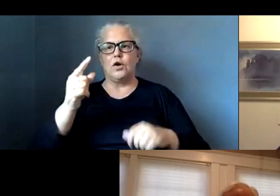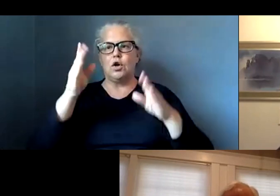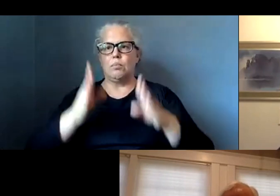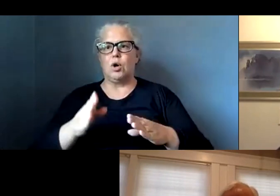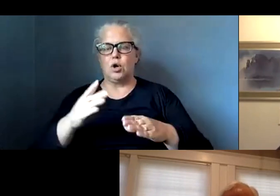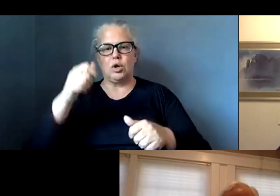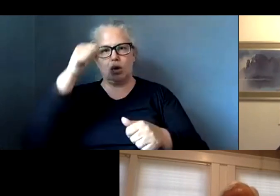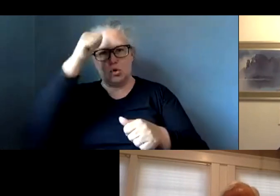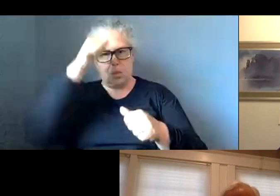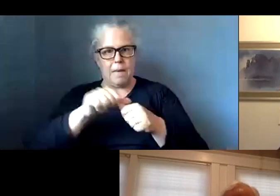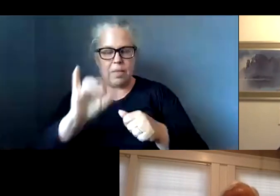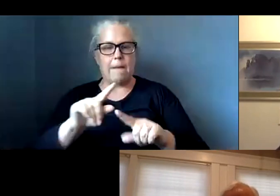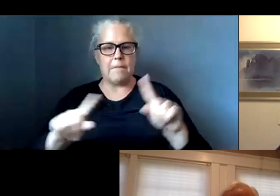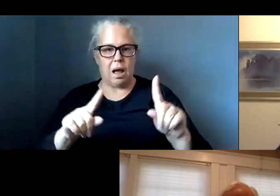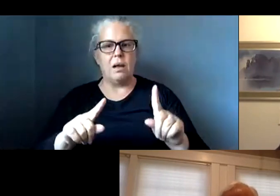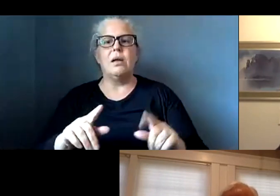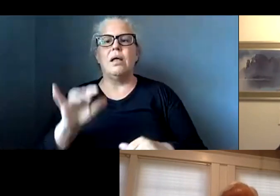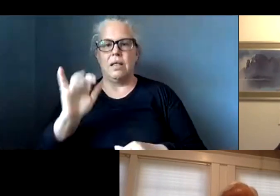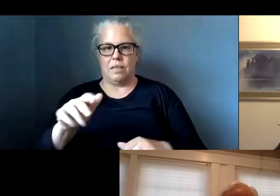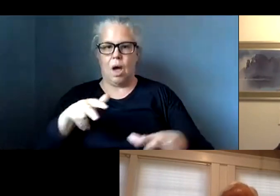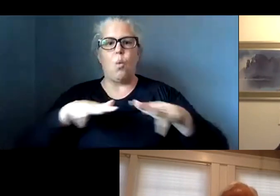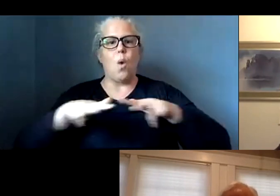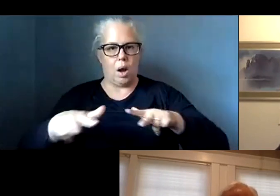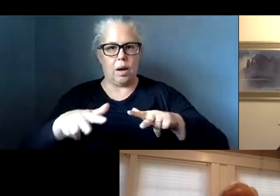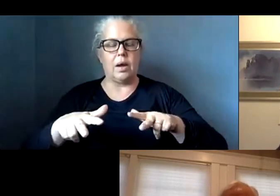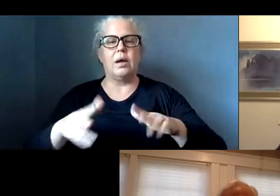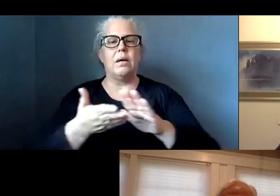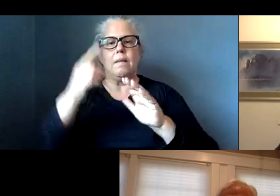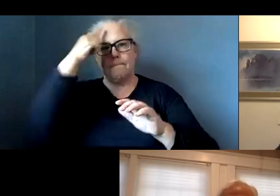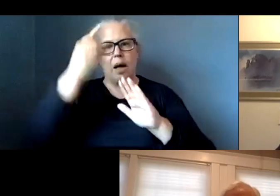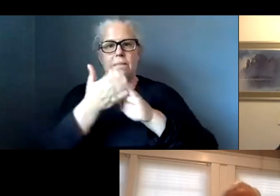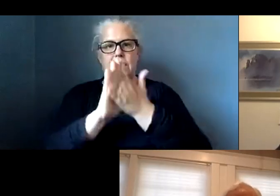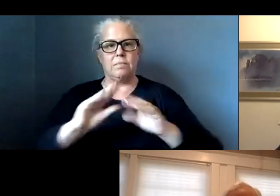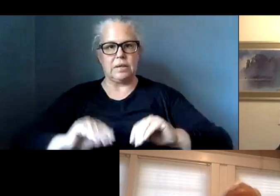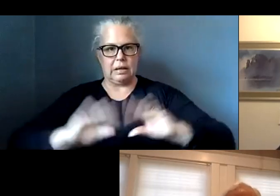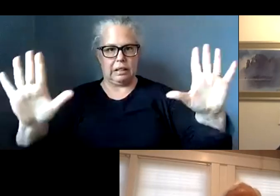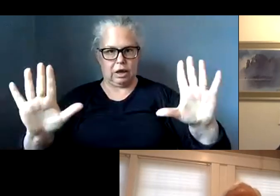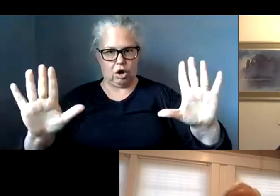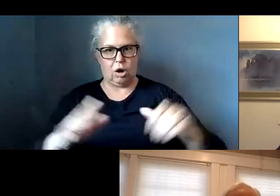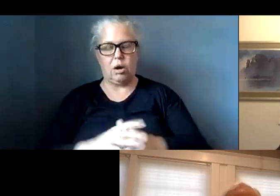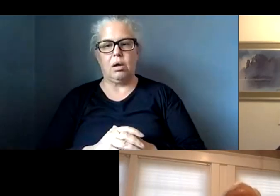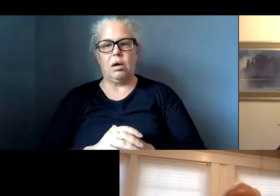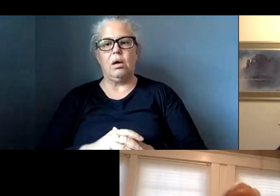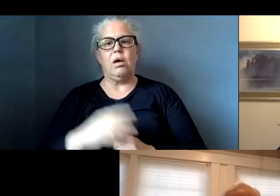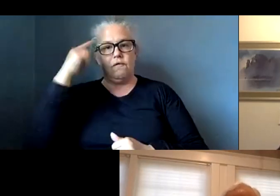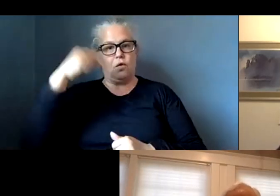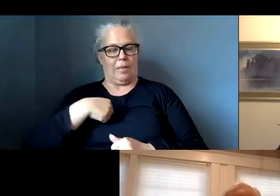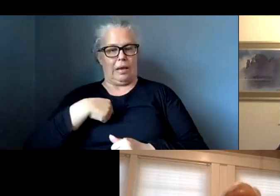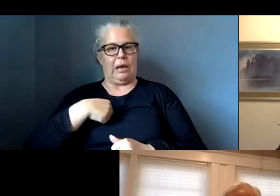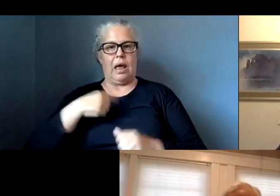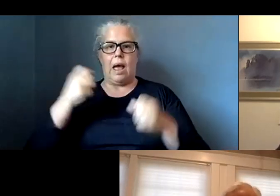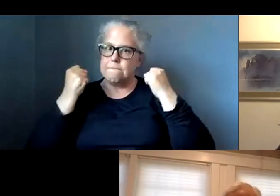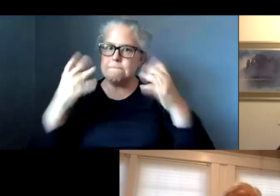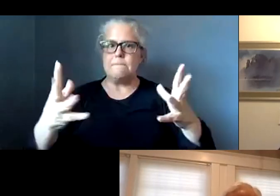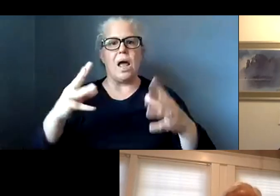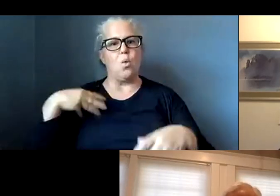so, but it remains true. Walking brings clarity. It does for me, and it has for generations of Washington